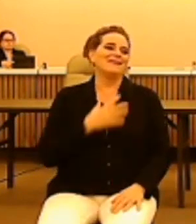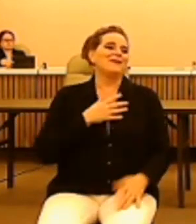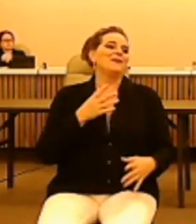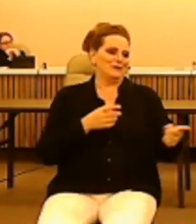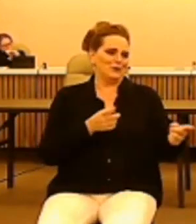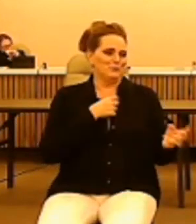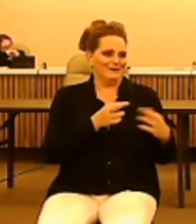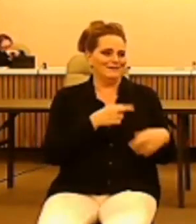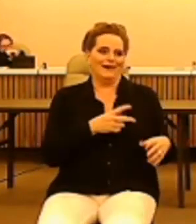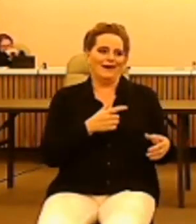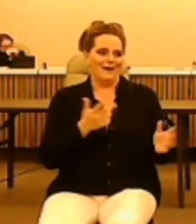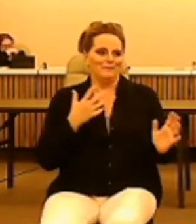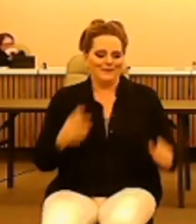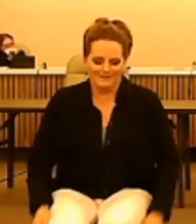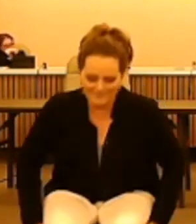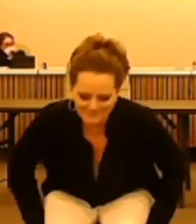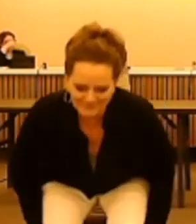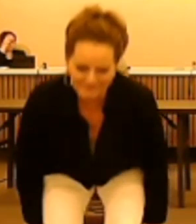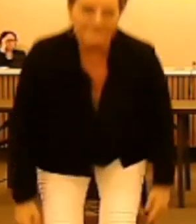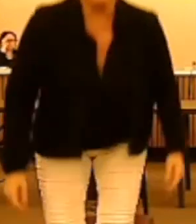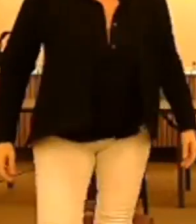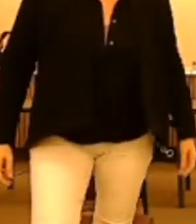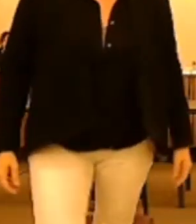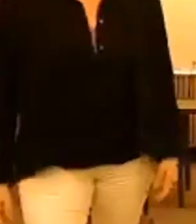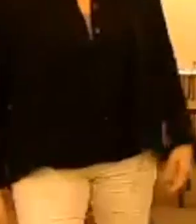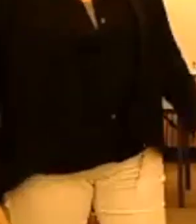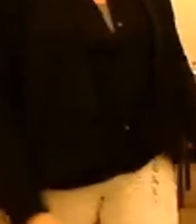town board members, I have resolution number